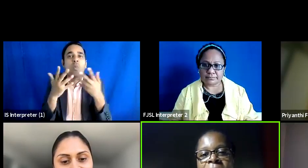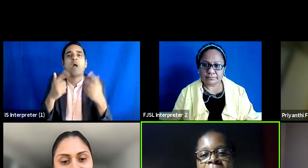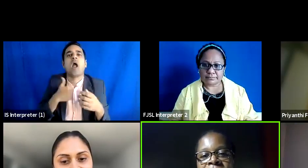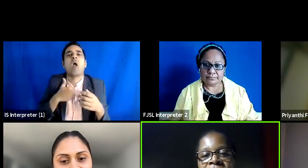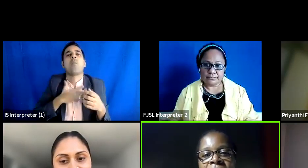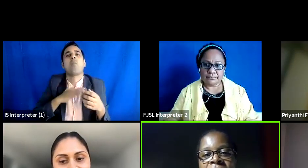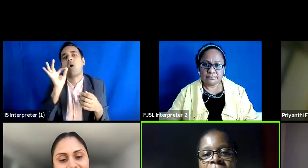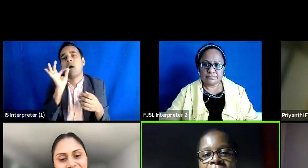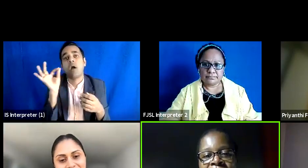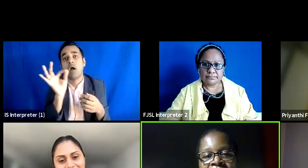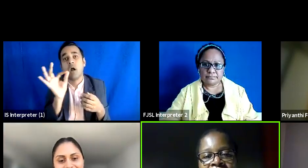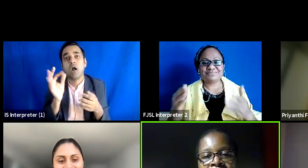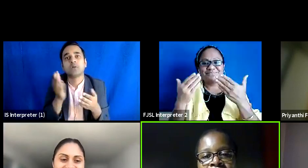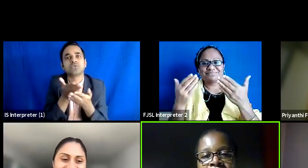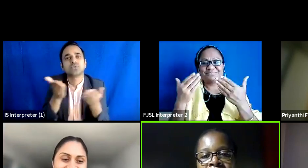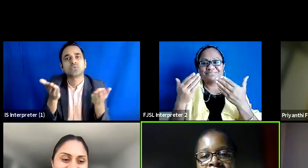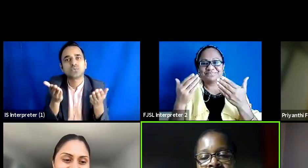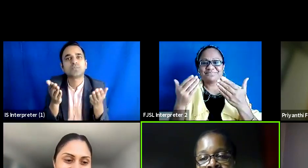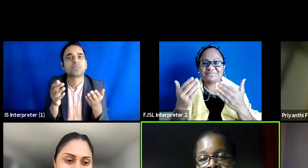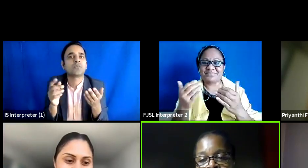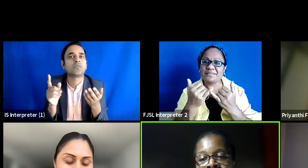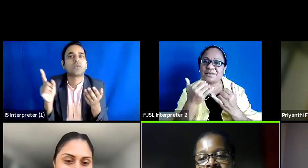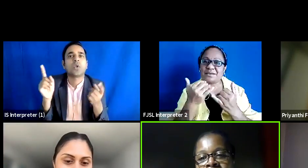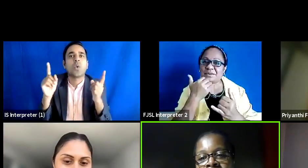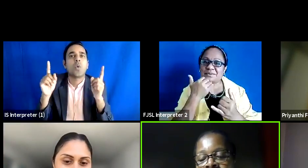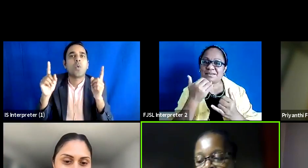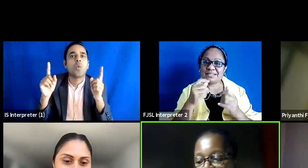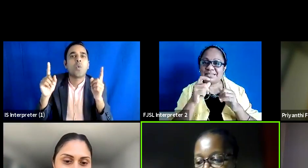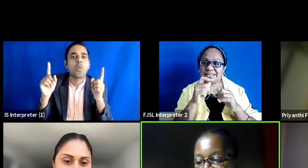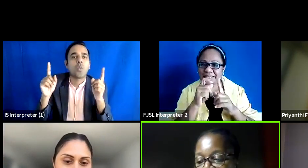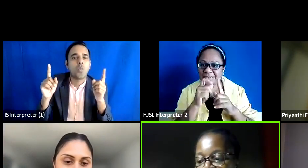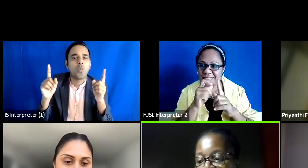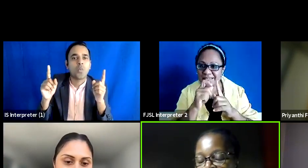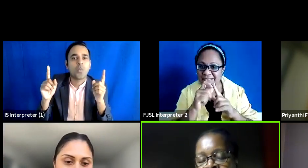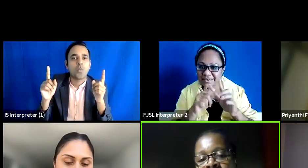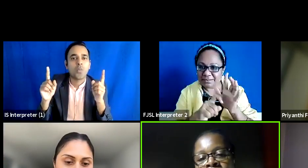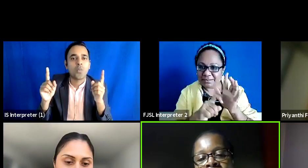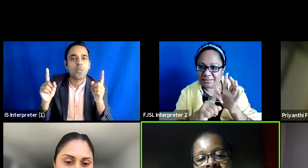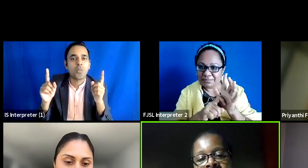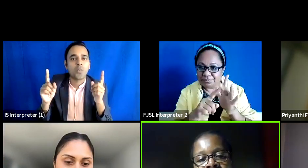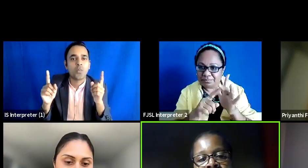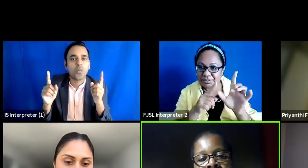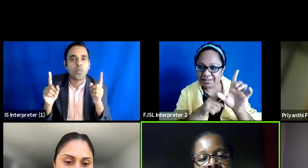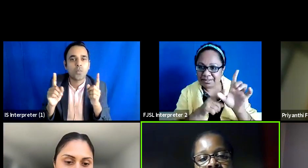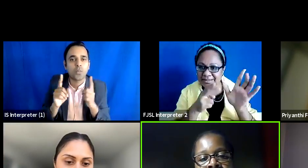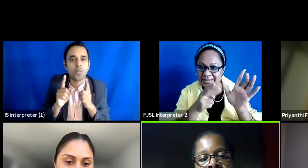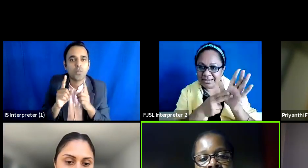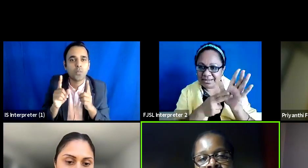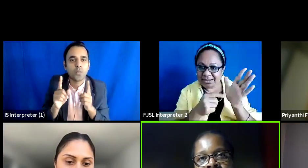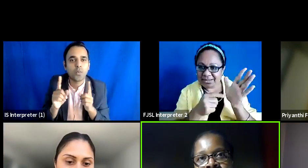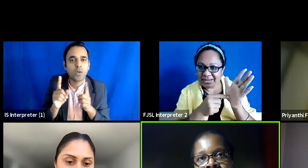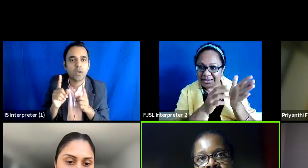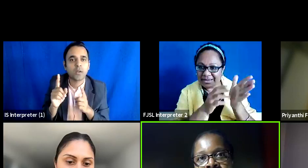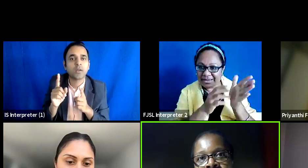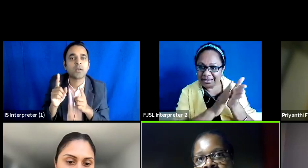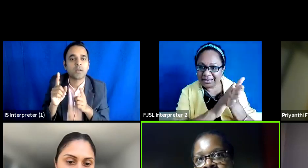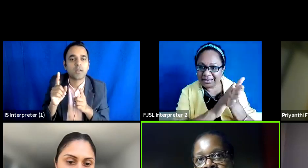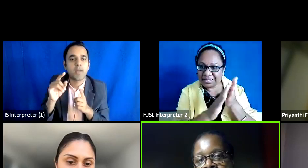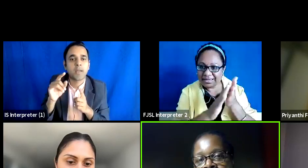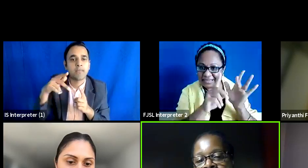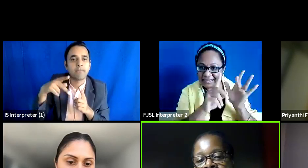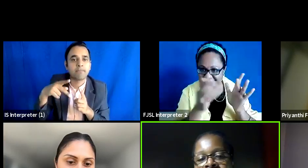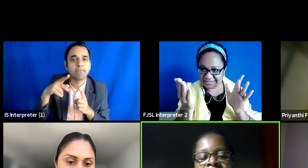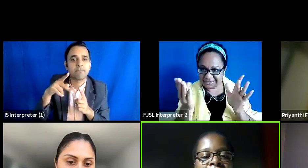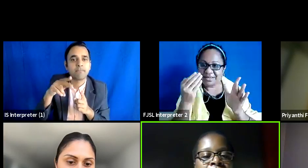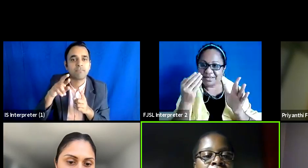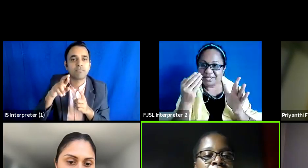Thank you very much, Priyank. And I would like to